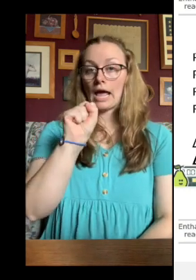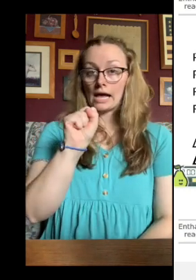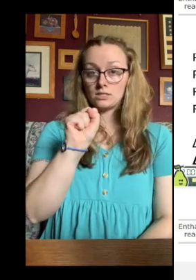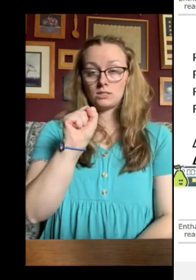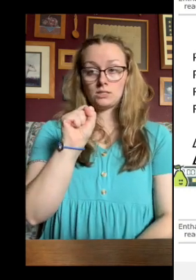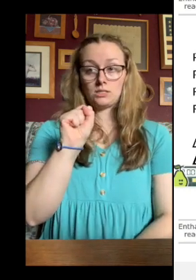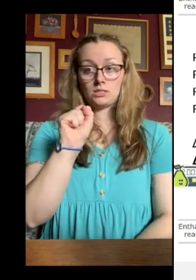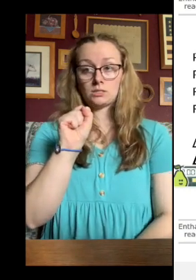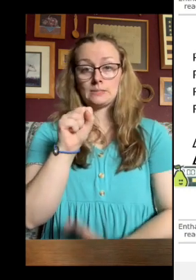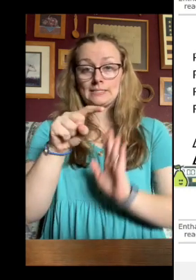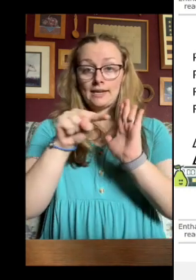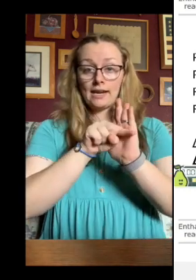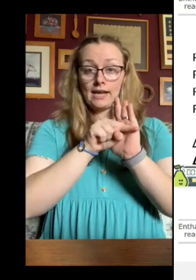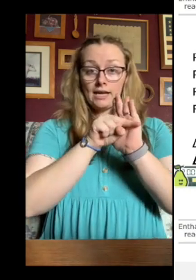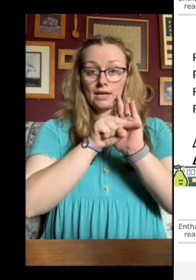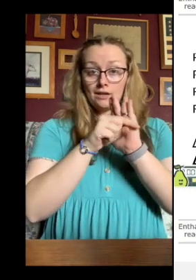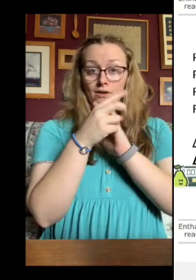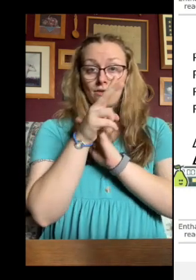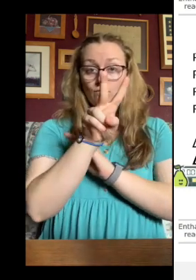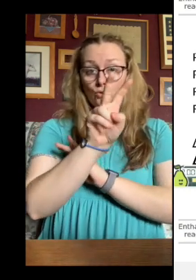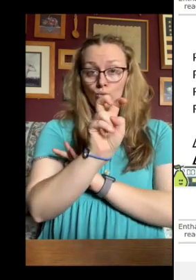negative 241.818.